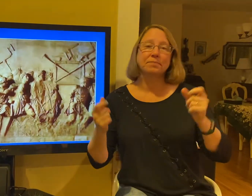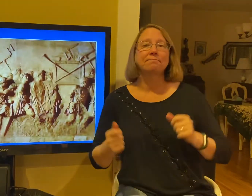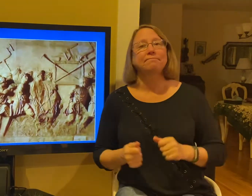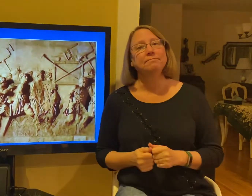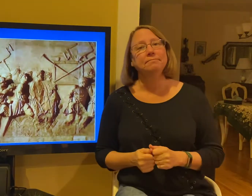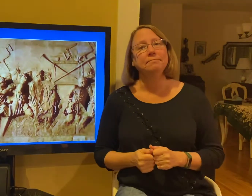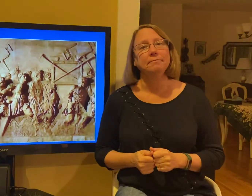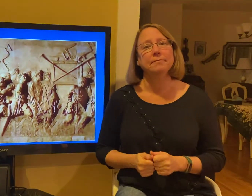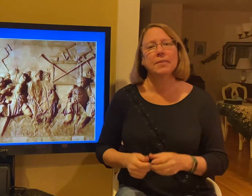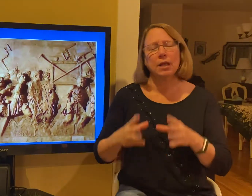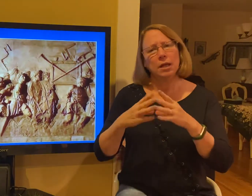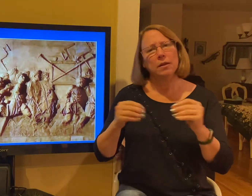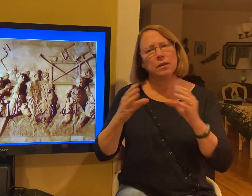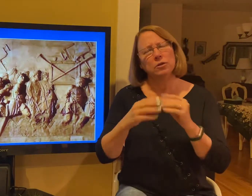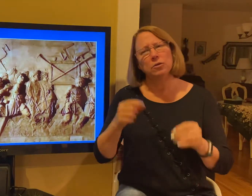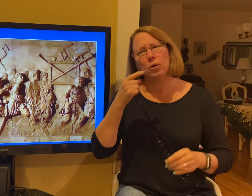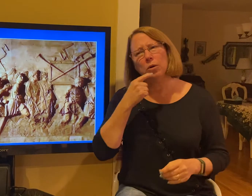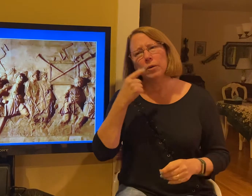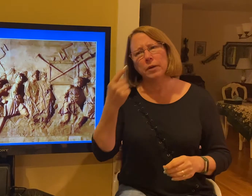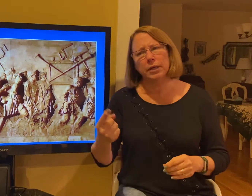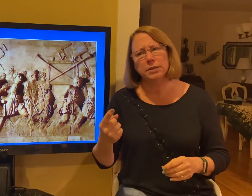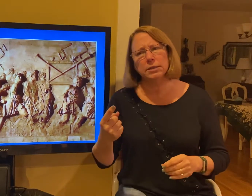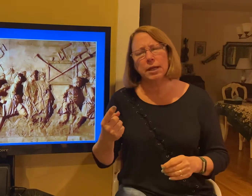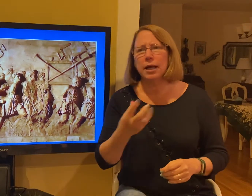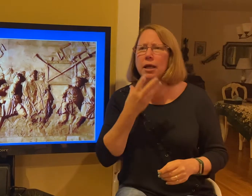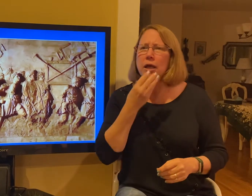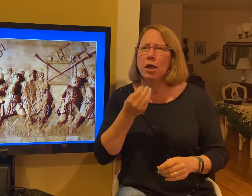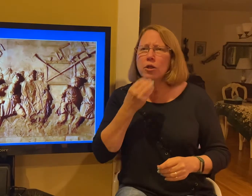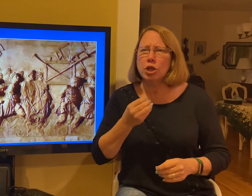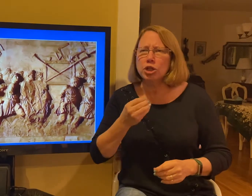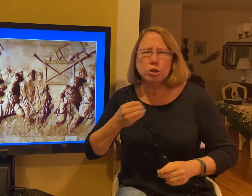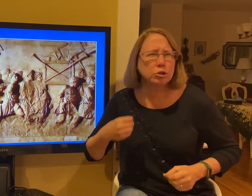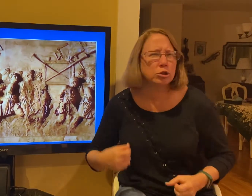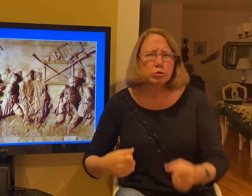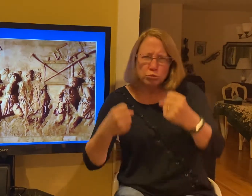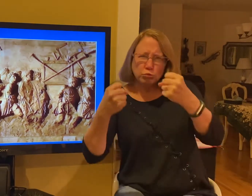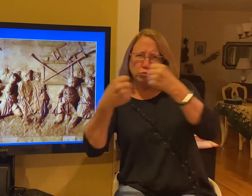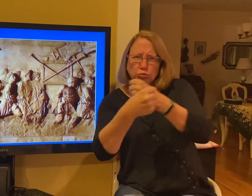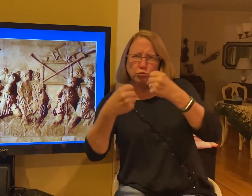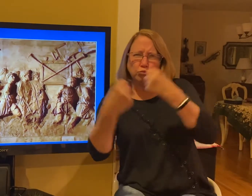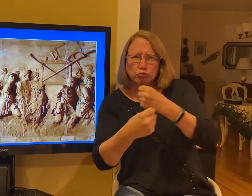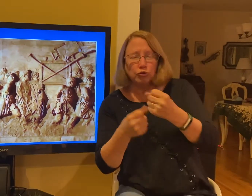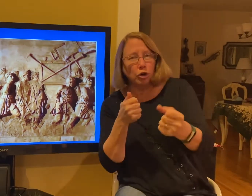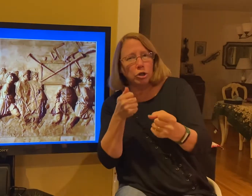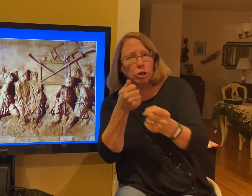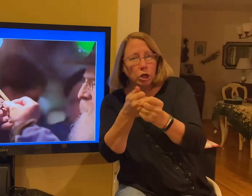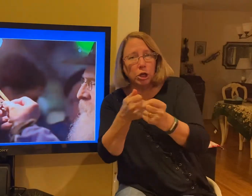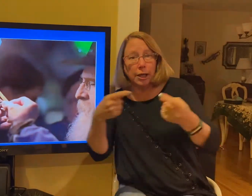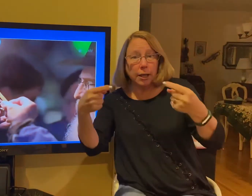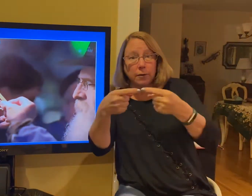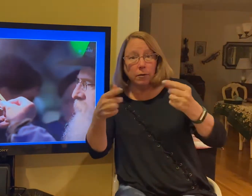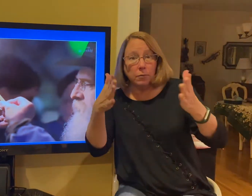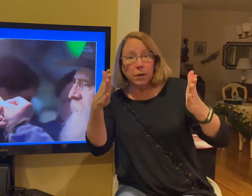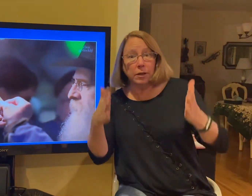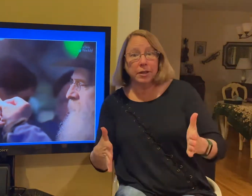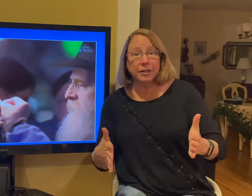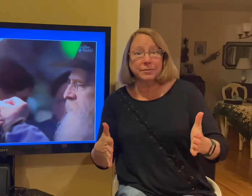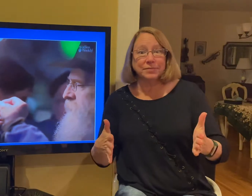Legend tells of Jews rising up against their Greek and Syrian oppressors in the Maccabean Revolt. This holiday is celebrated for